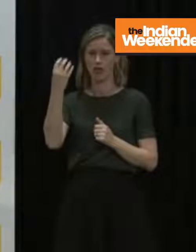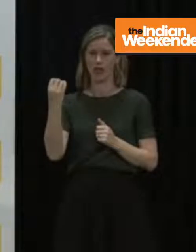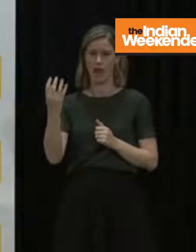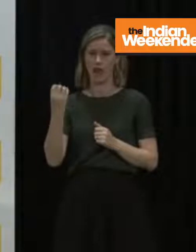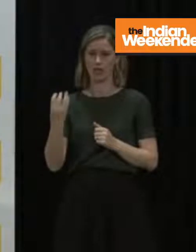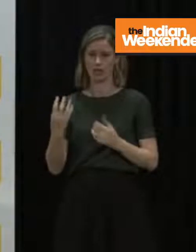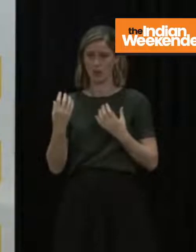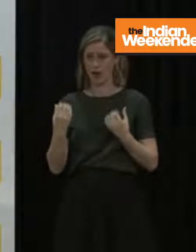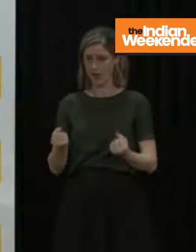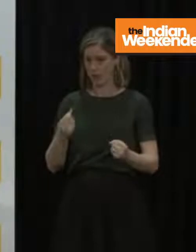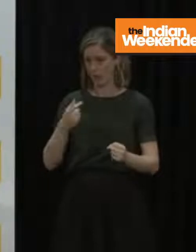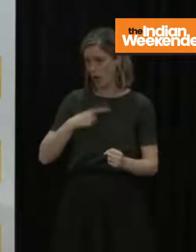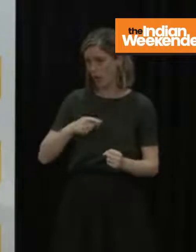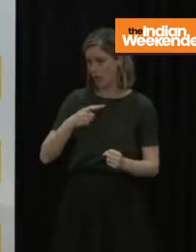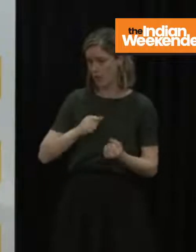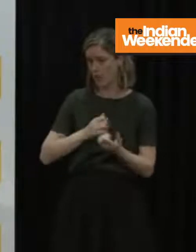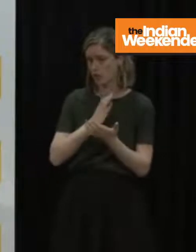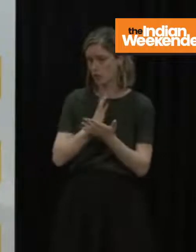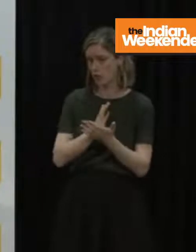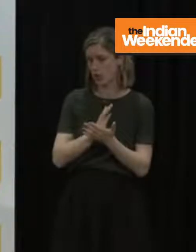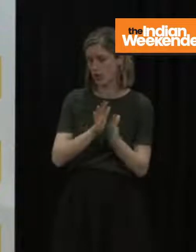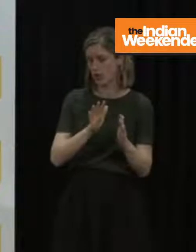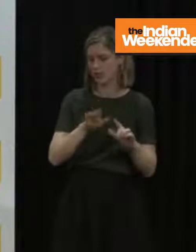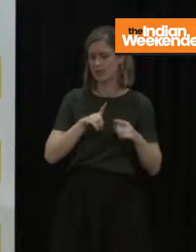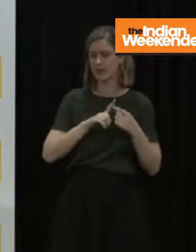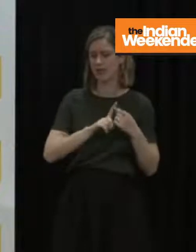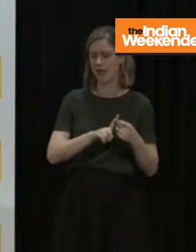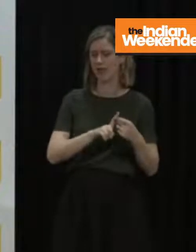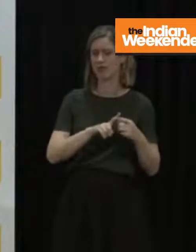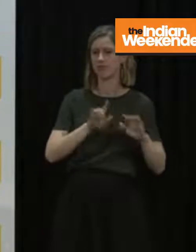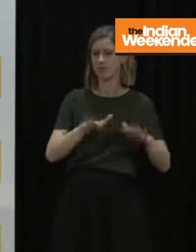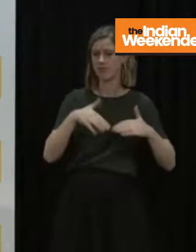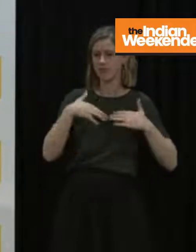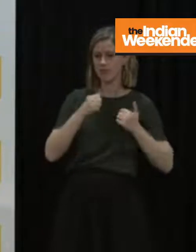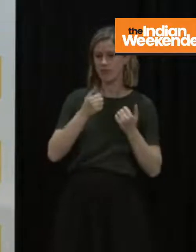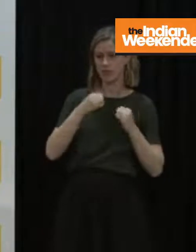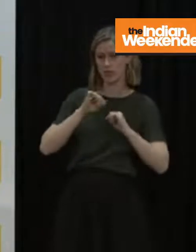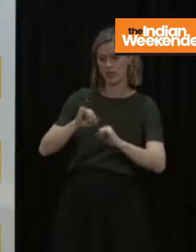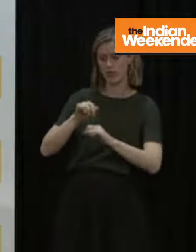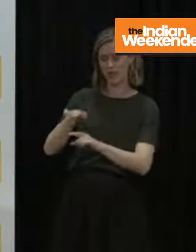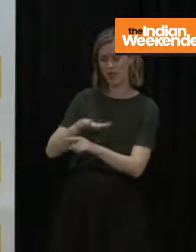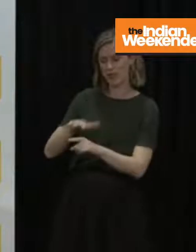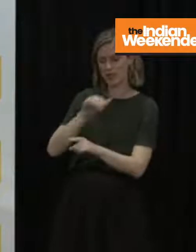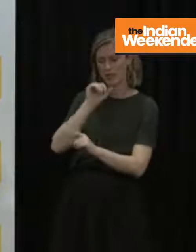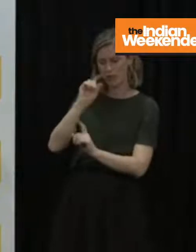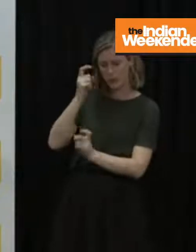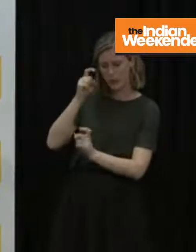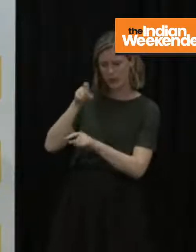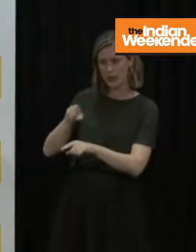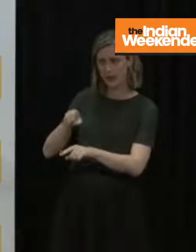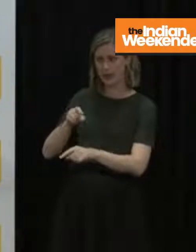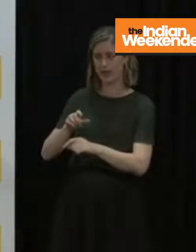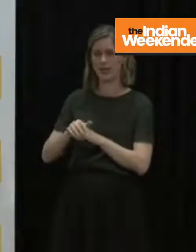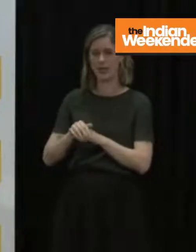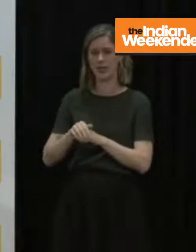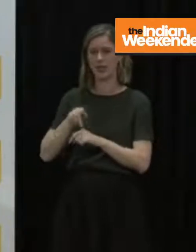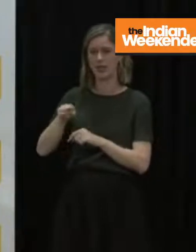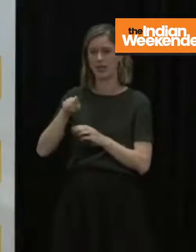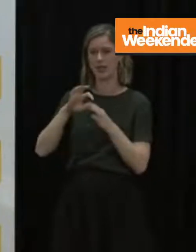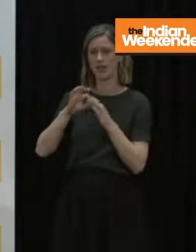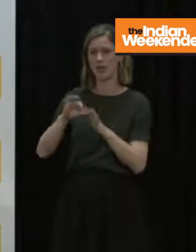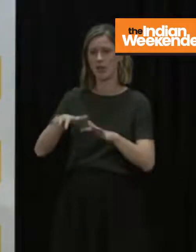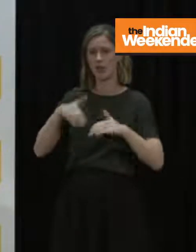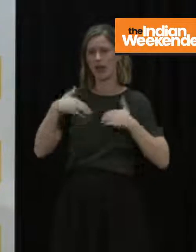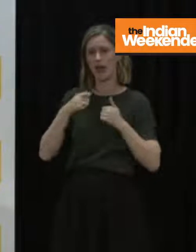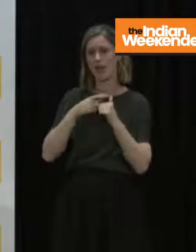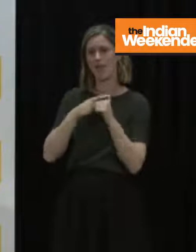in place is to make sure that there are still public health protections in place for areas where we have concerns. We do that on the basis of public